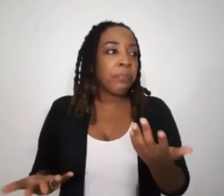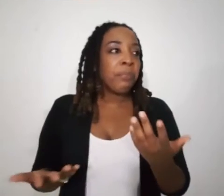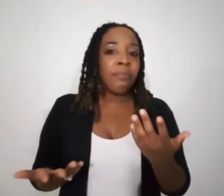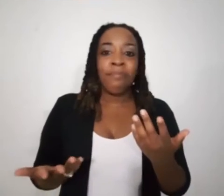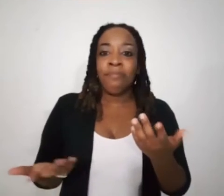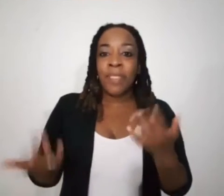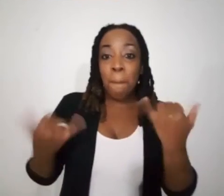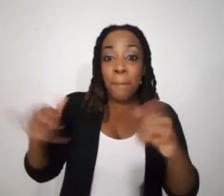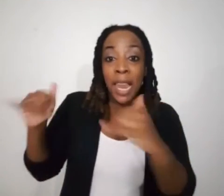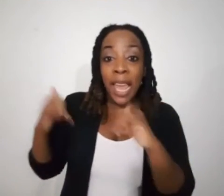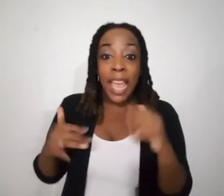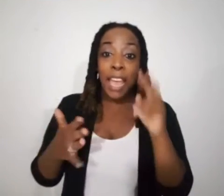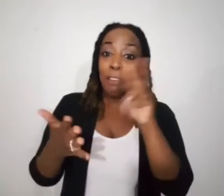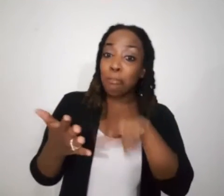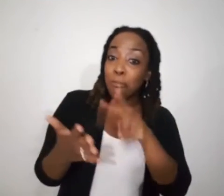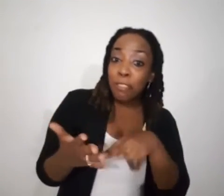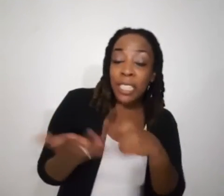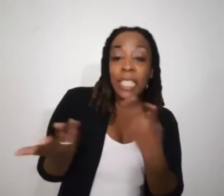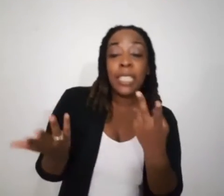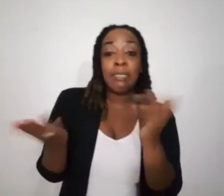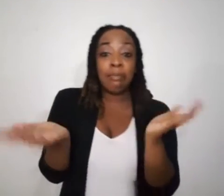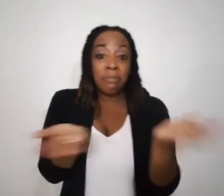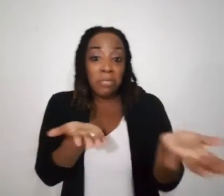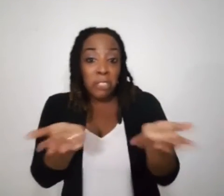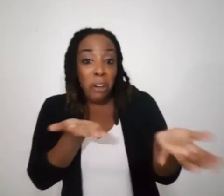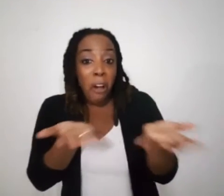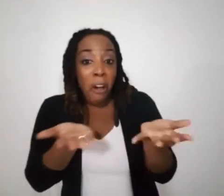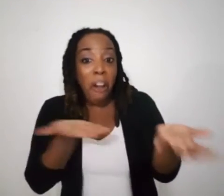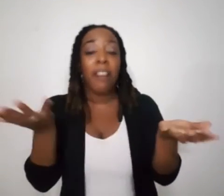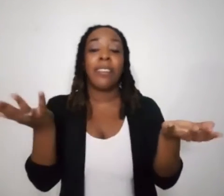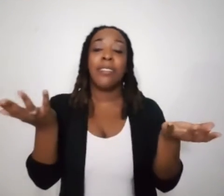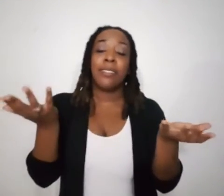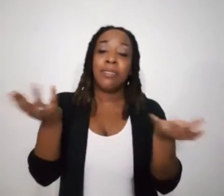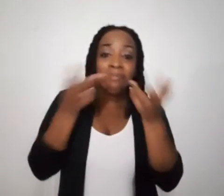them, listening to them. That's what they want most.